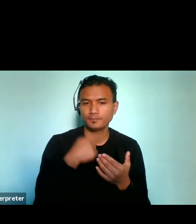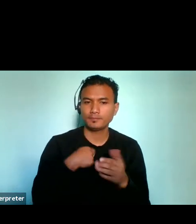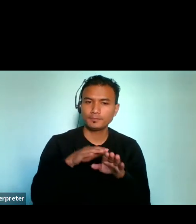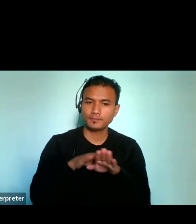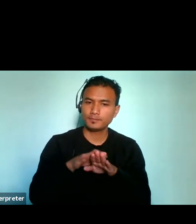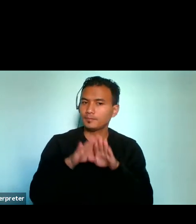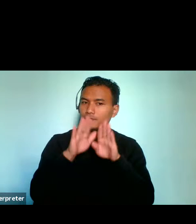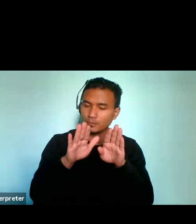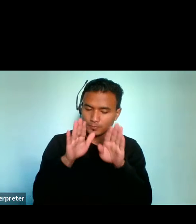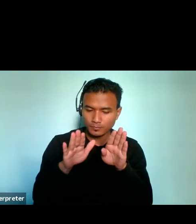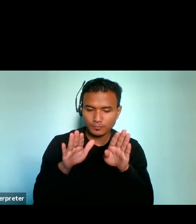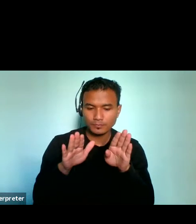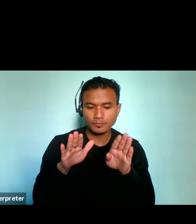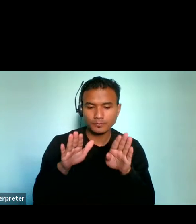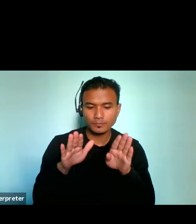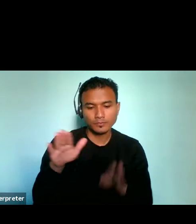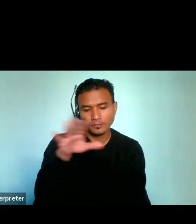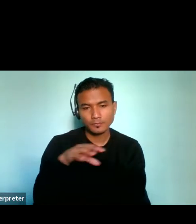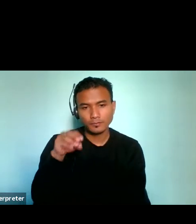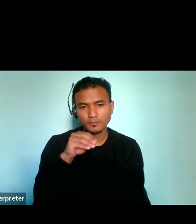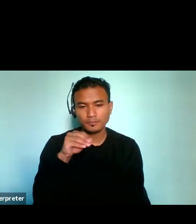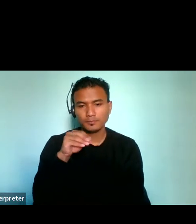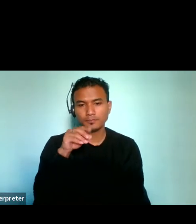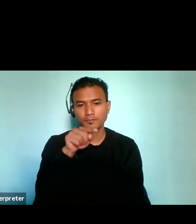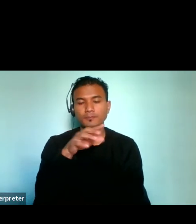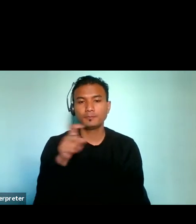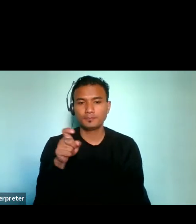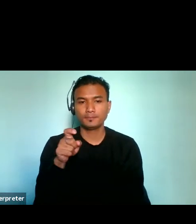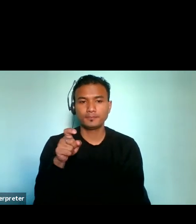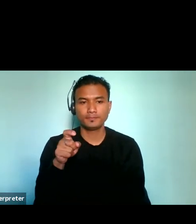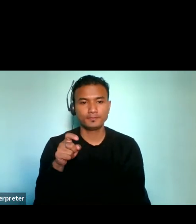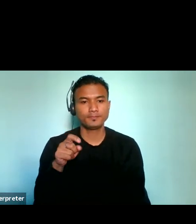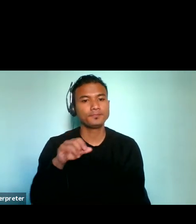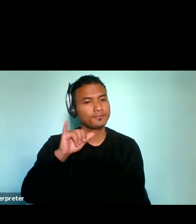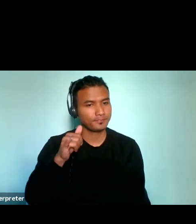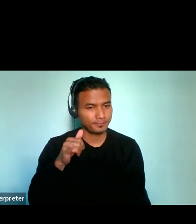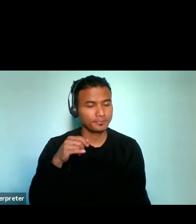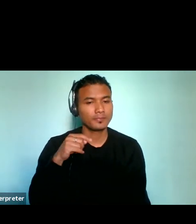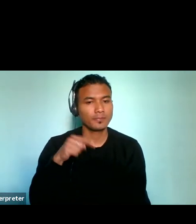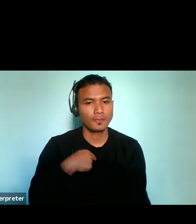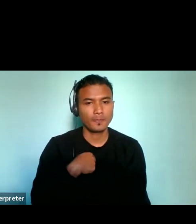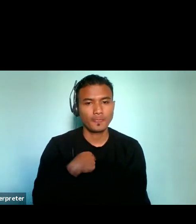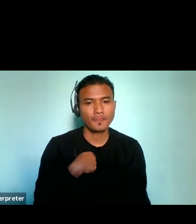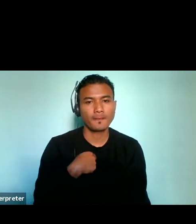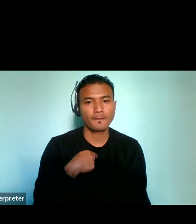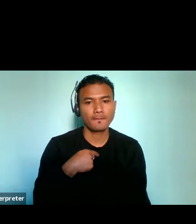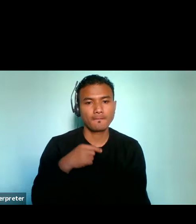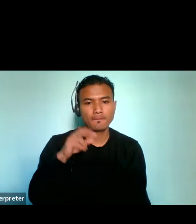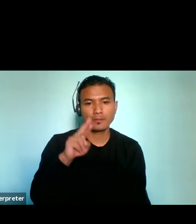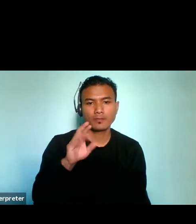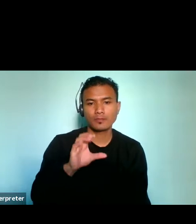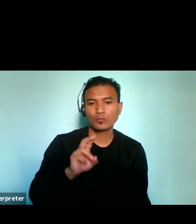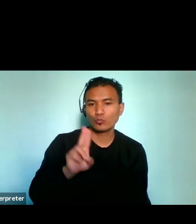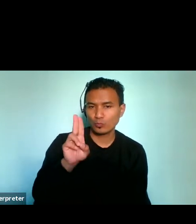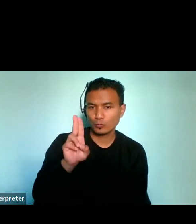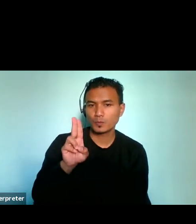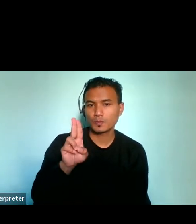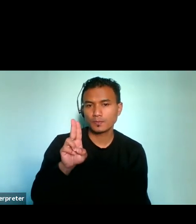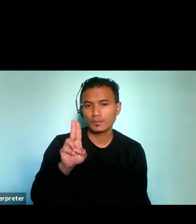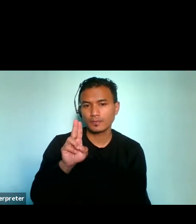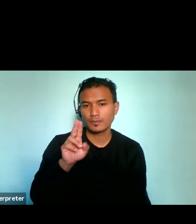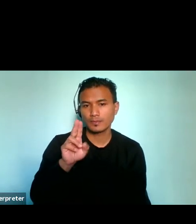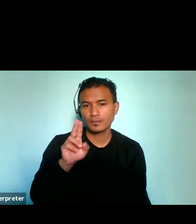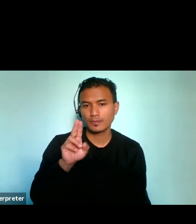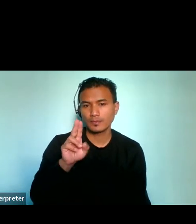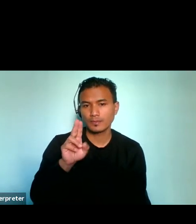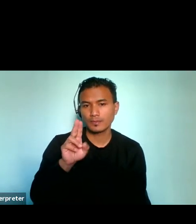that. And also, yes, the ILC RCU from Asia, Birgul and